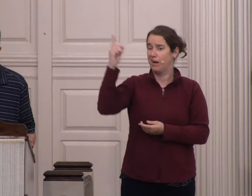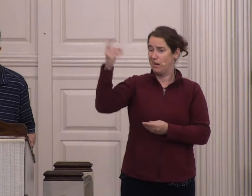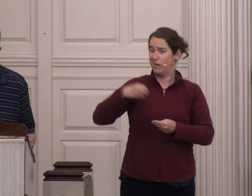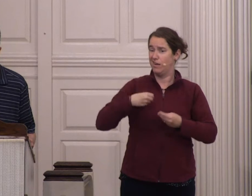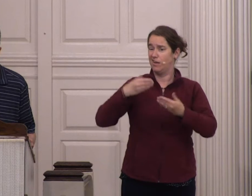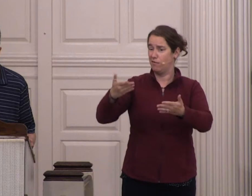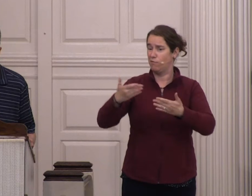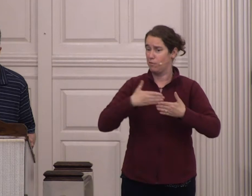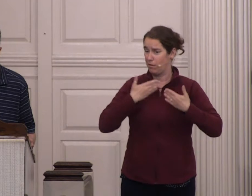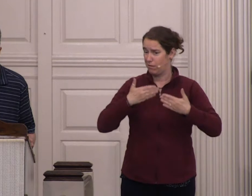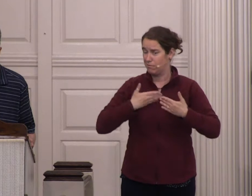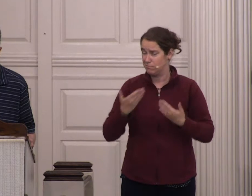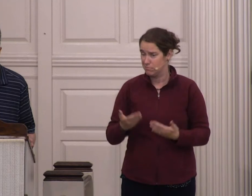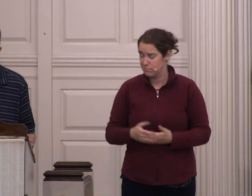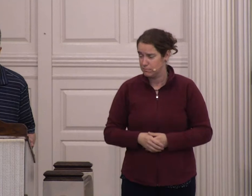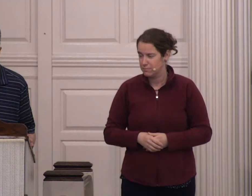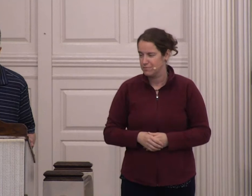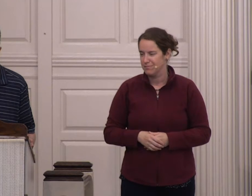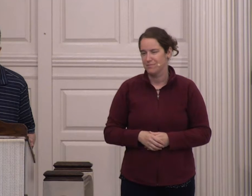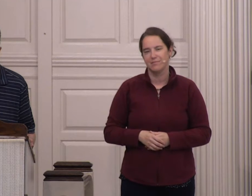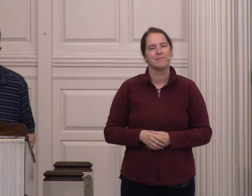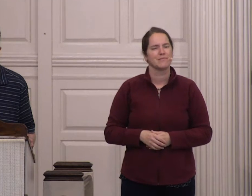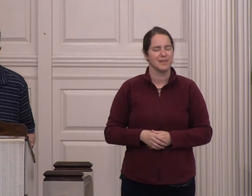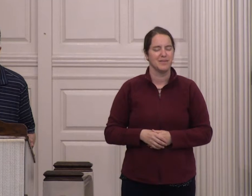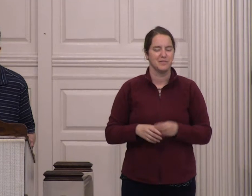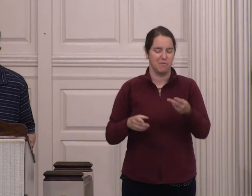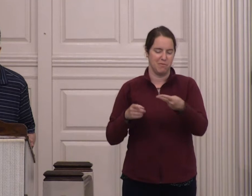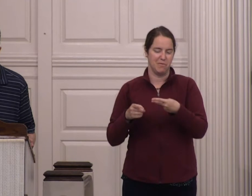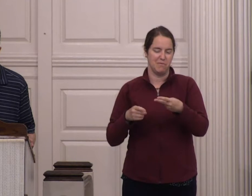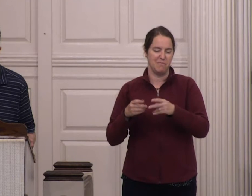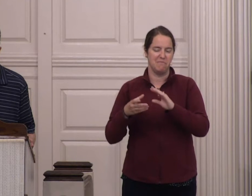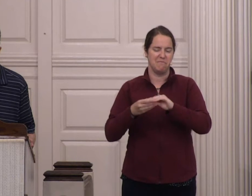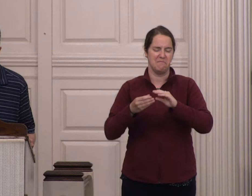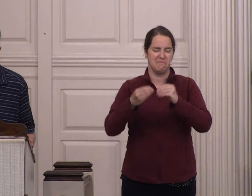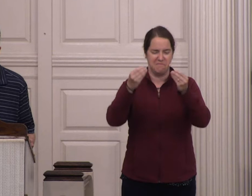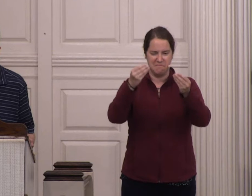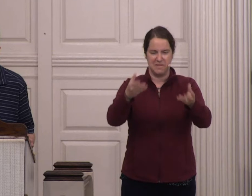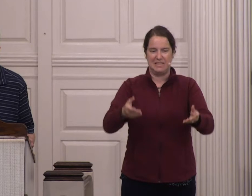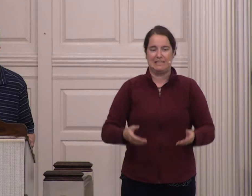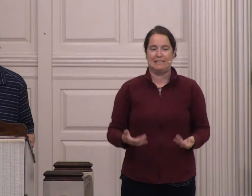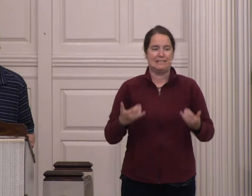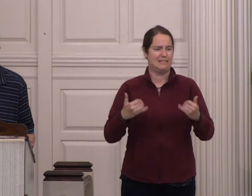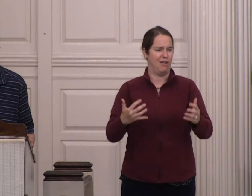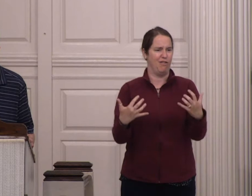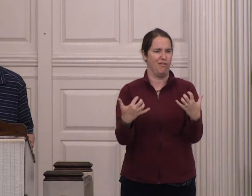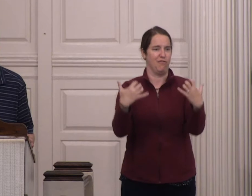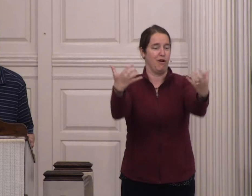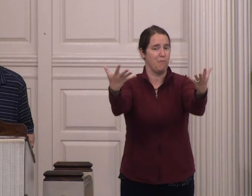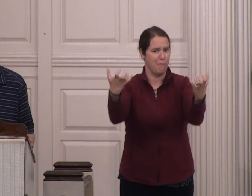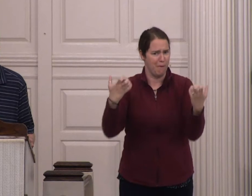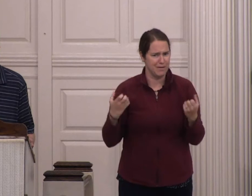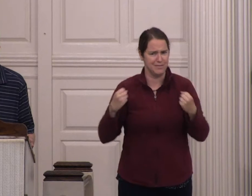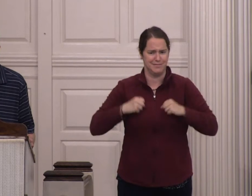Even with these words, they scarcely restrained the crowds from offering sacrifice to them.